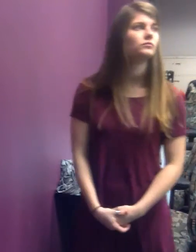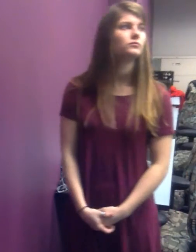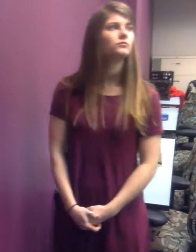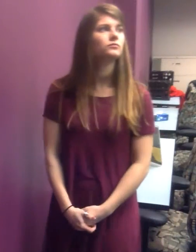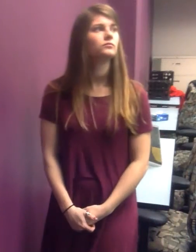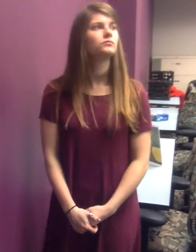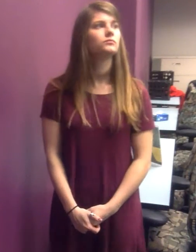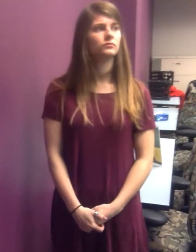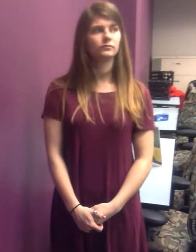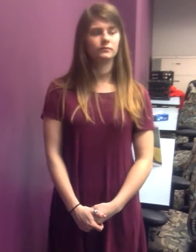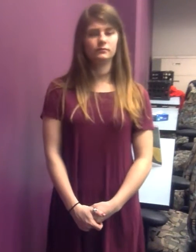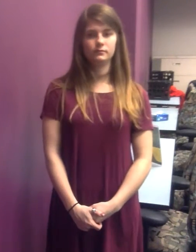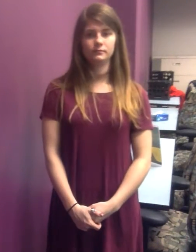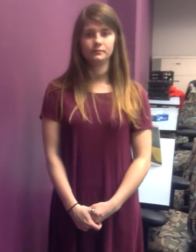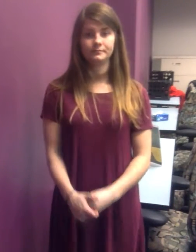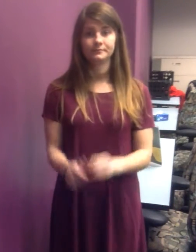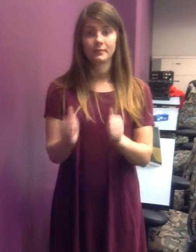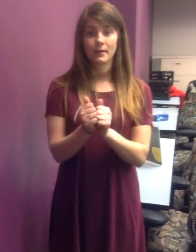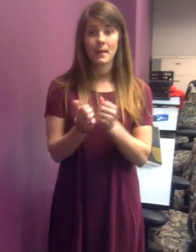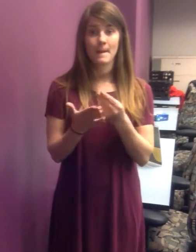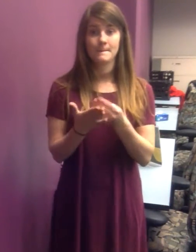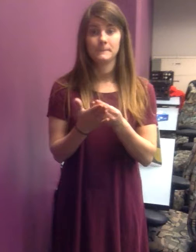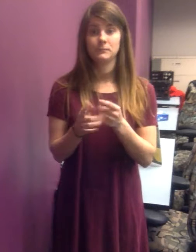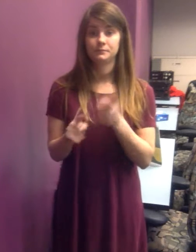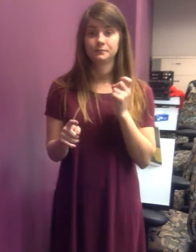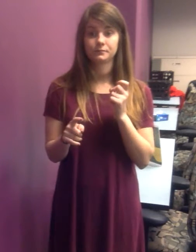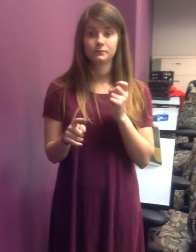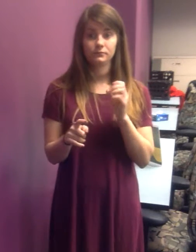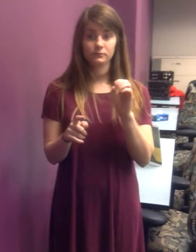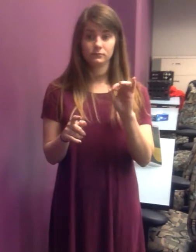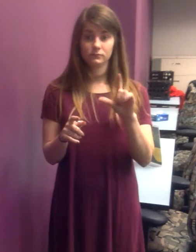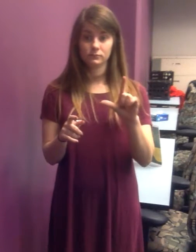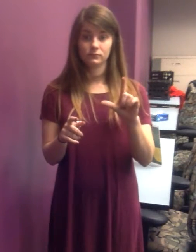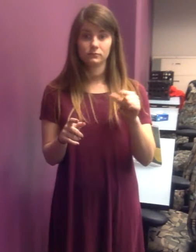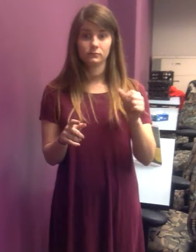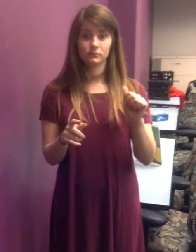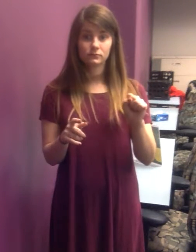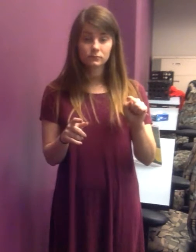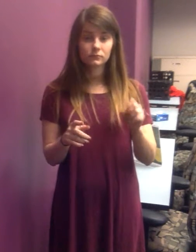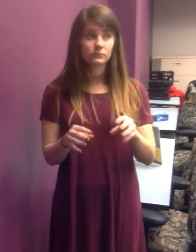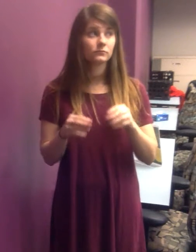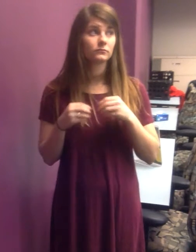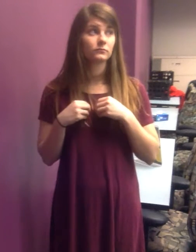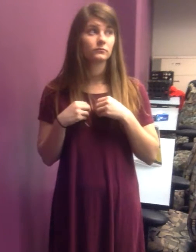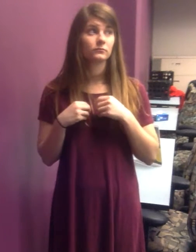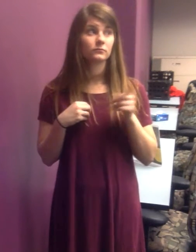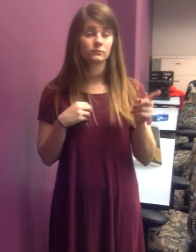and his brother Charles, along with other powerful family foundations, have quietly become the venture capitalists of this free